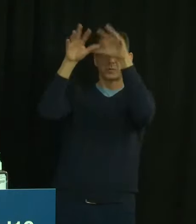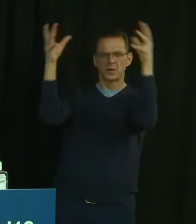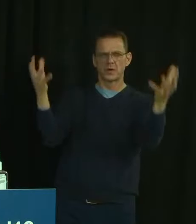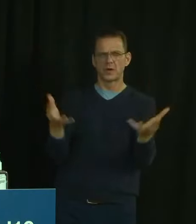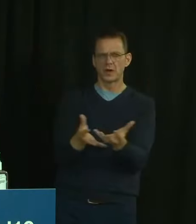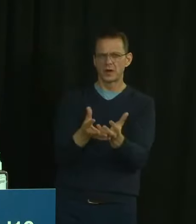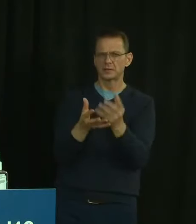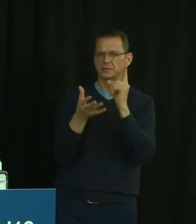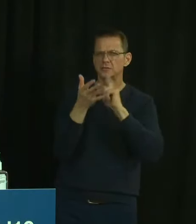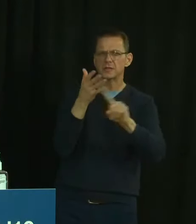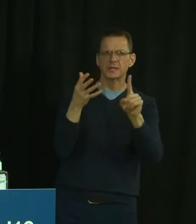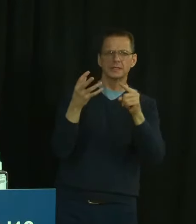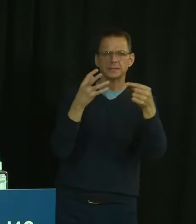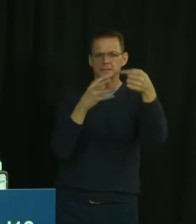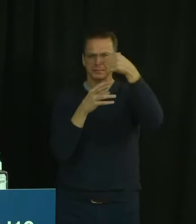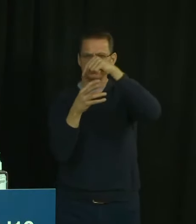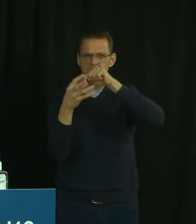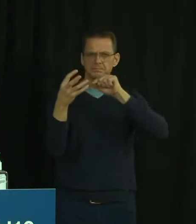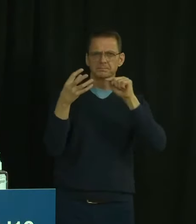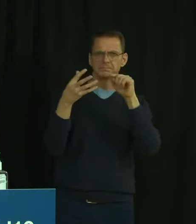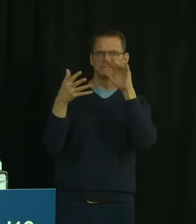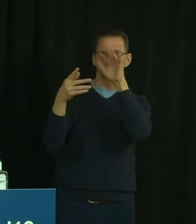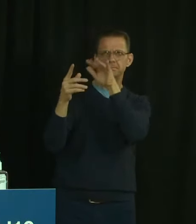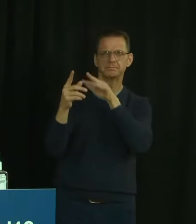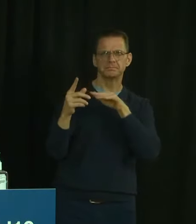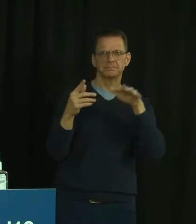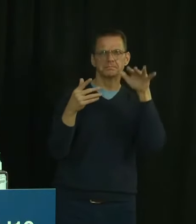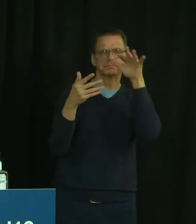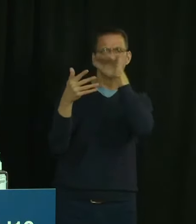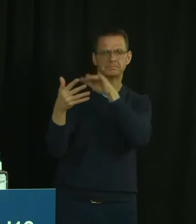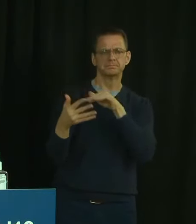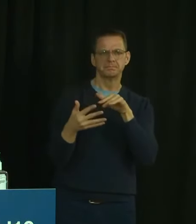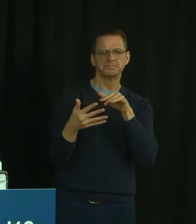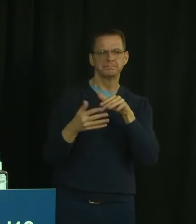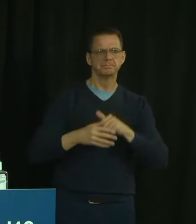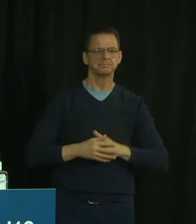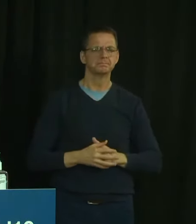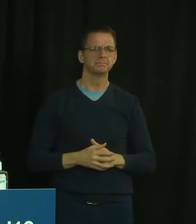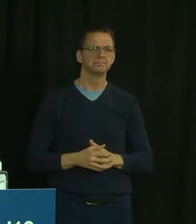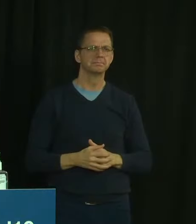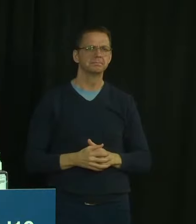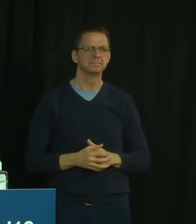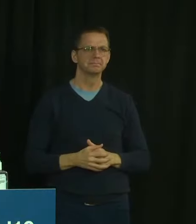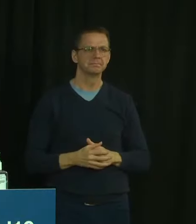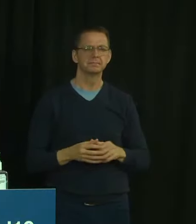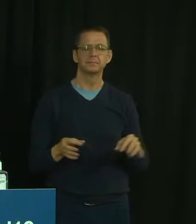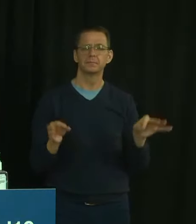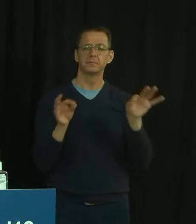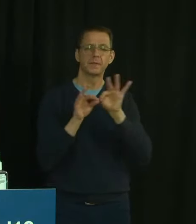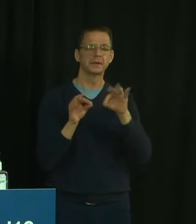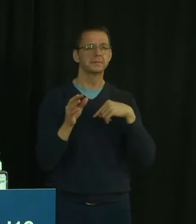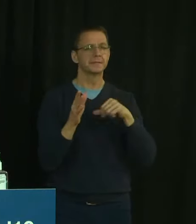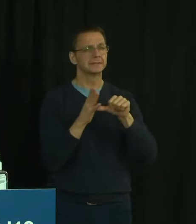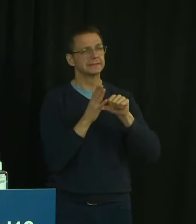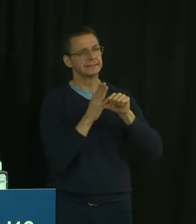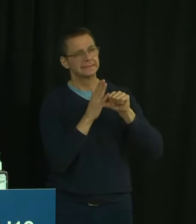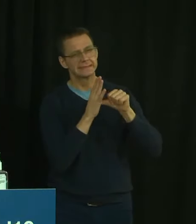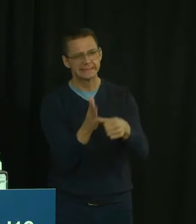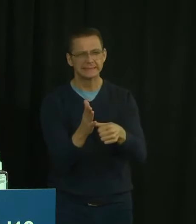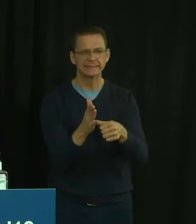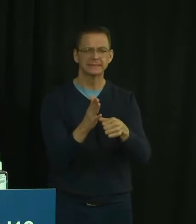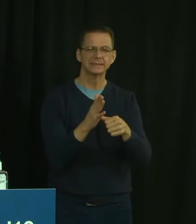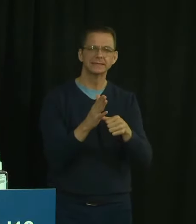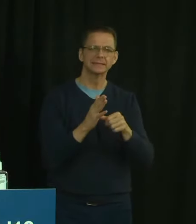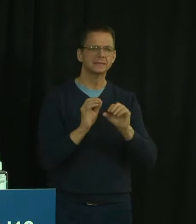that it should. I also want to reiterate that there have been no safety signals related to the other vaccines we're using